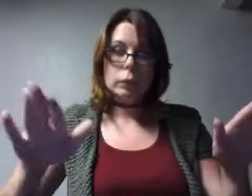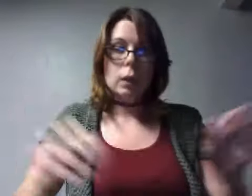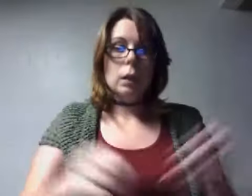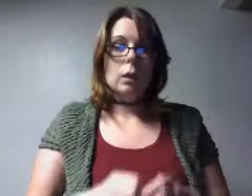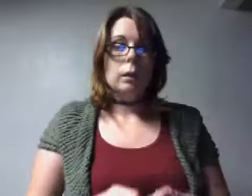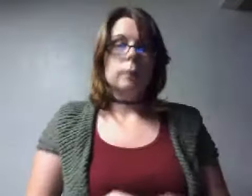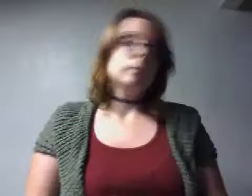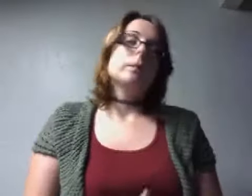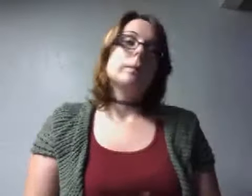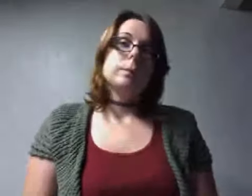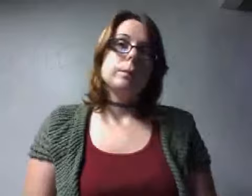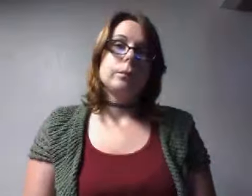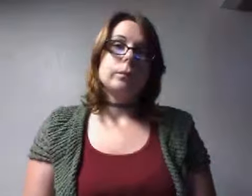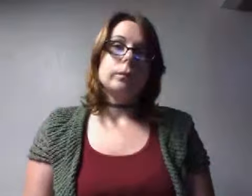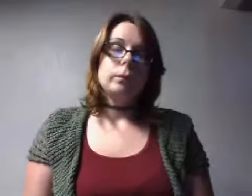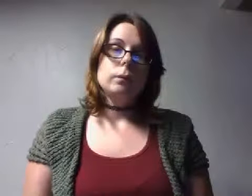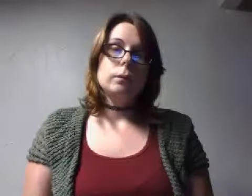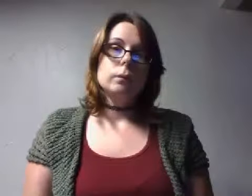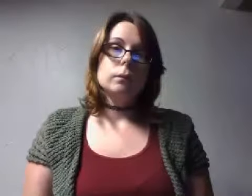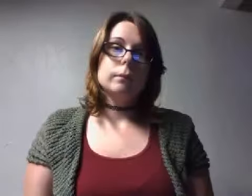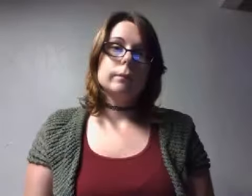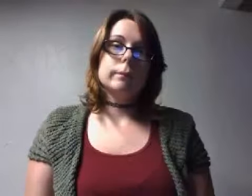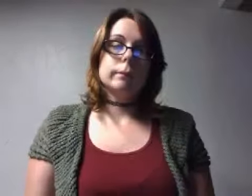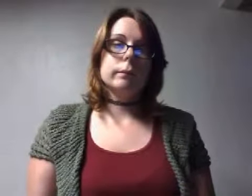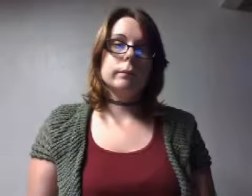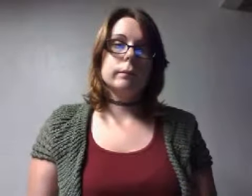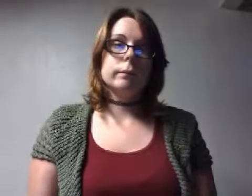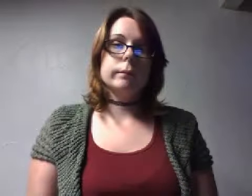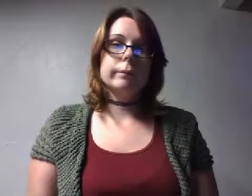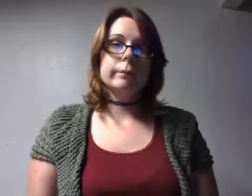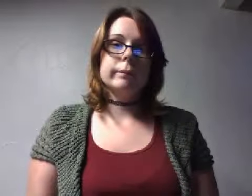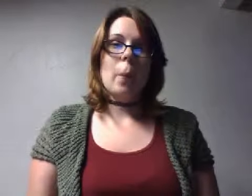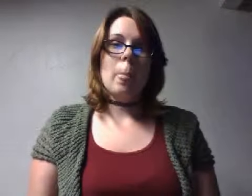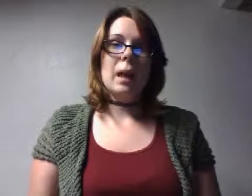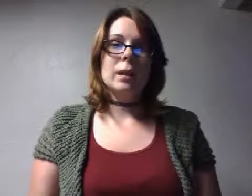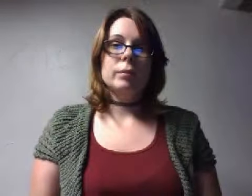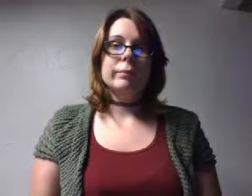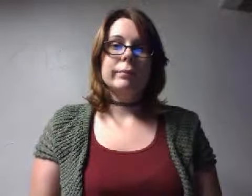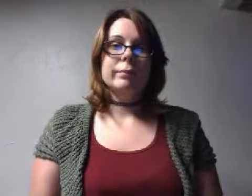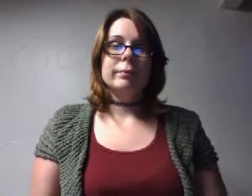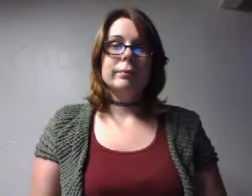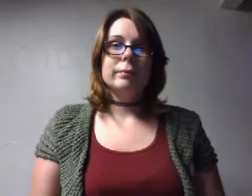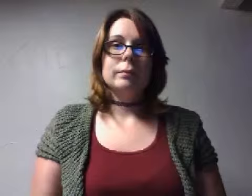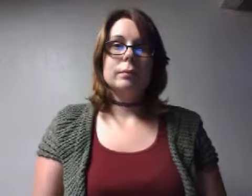Other than that, just to kind of wrap it up, if I do a conclusion, it's just that if you're a person who's listening to this